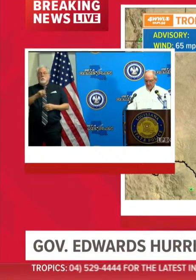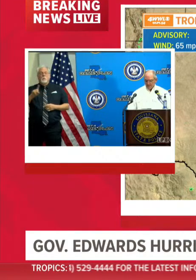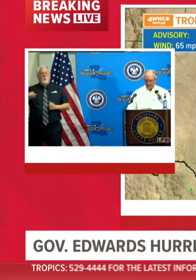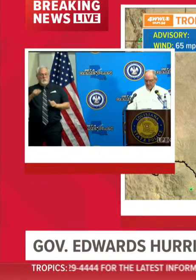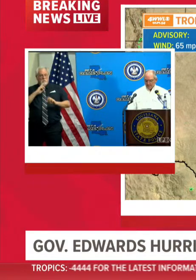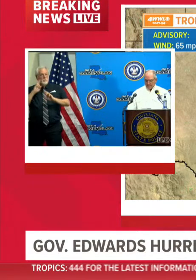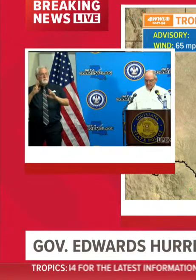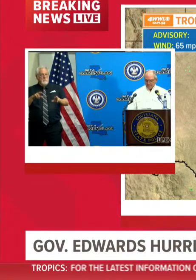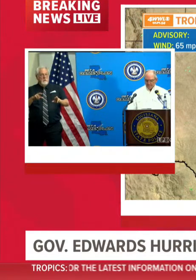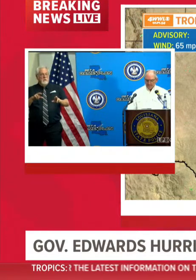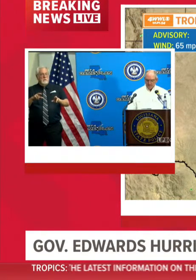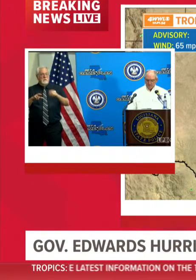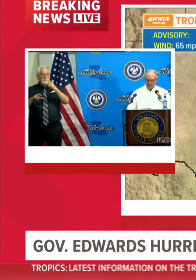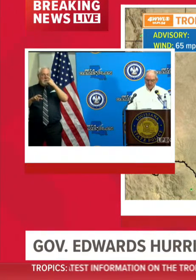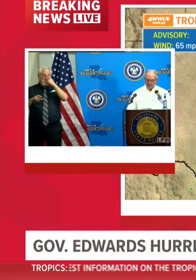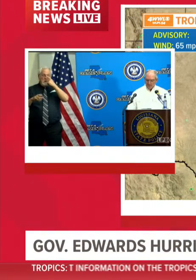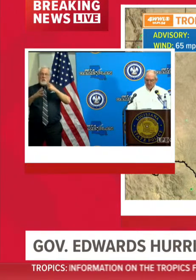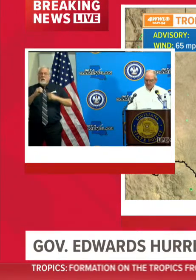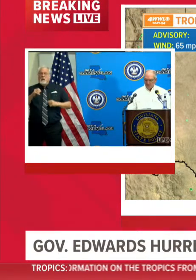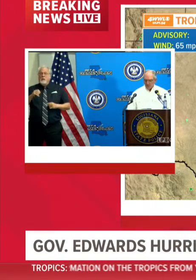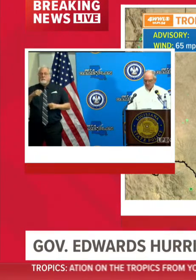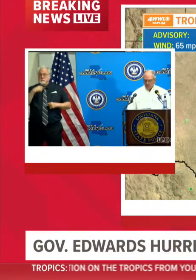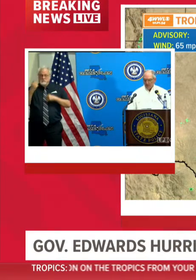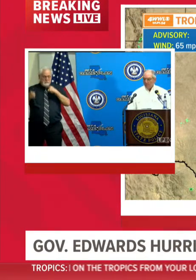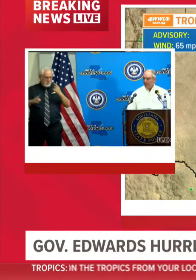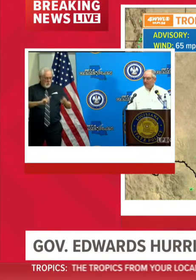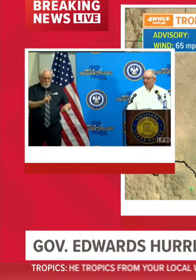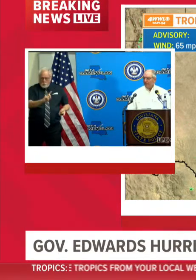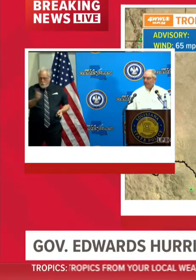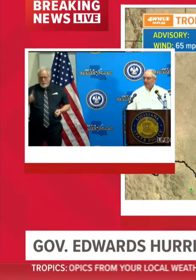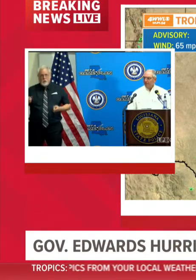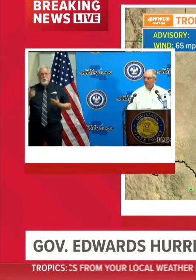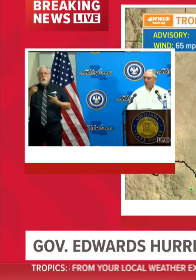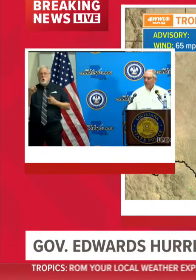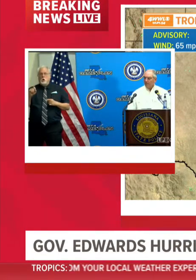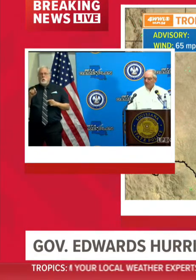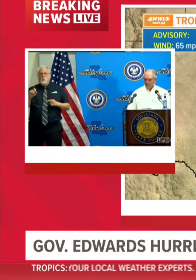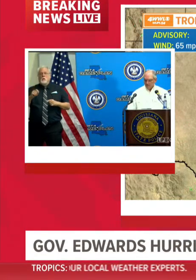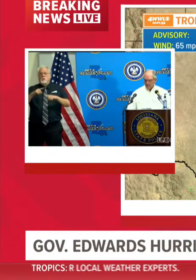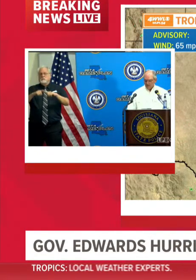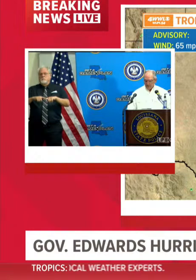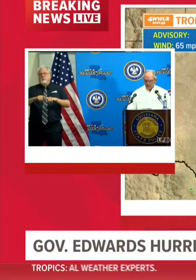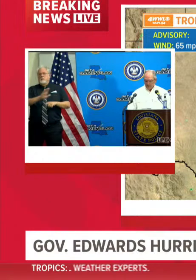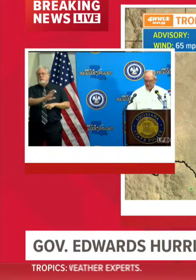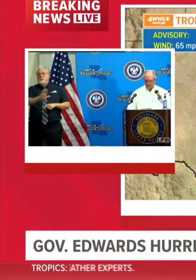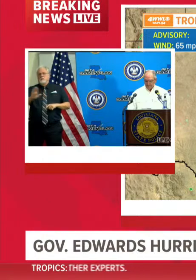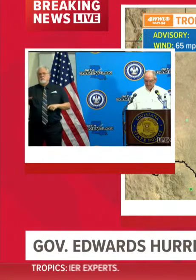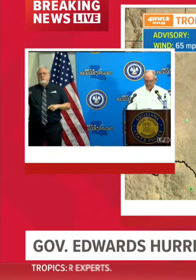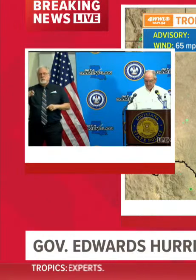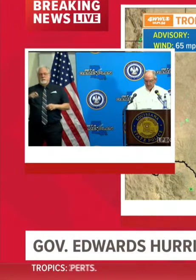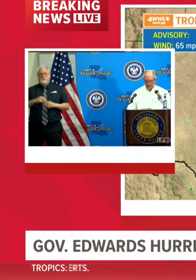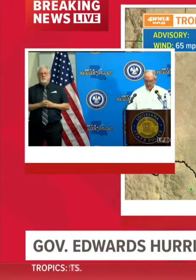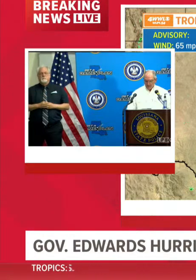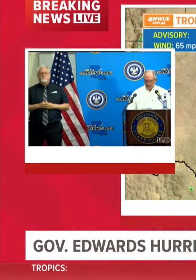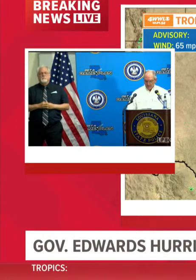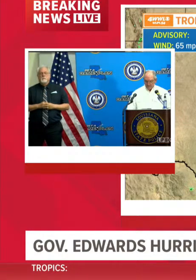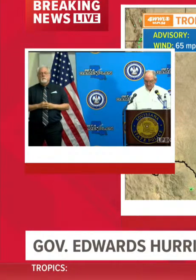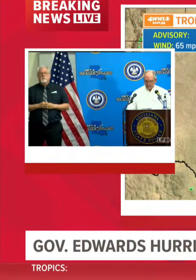respond and direct residents to the right place depending upon what their needs are.